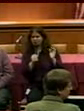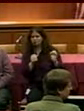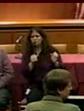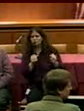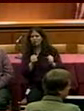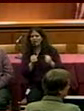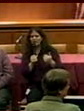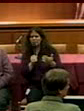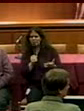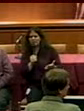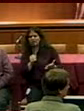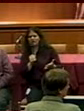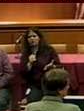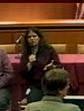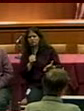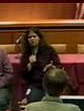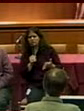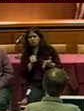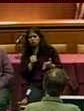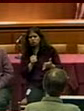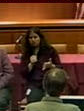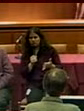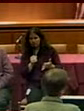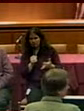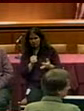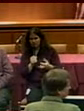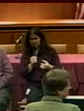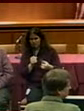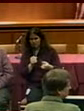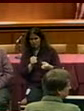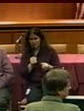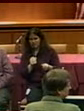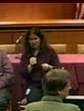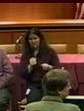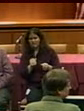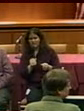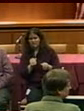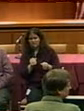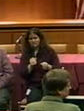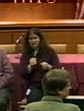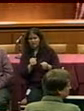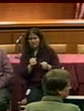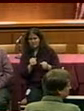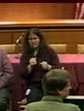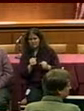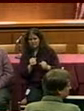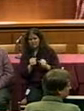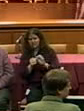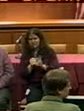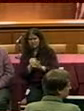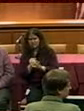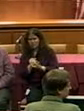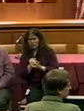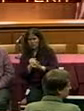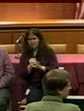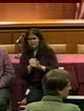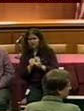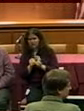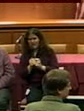is Norm, and I was speaking in terms of the short-term NG911. So SMS being statewide